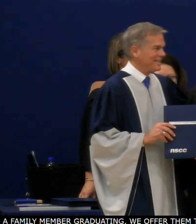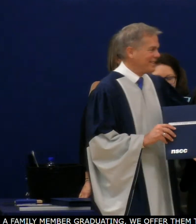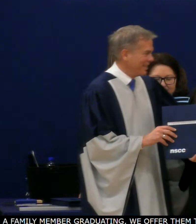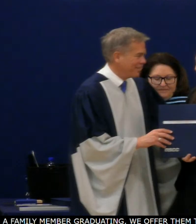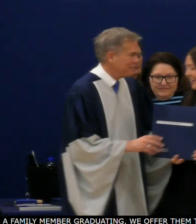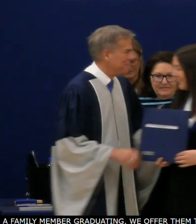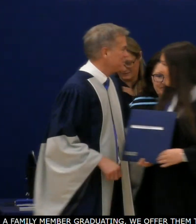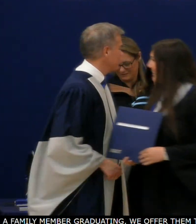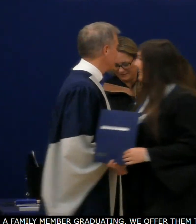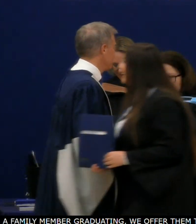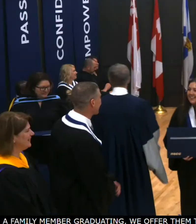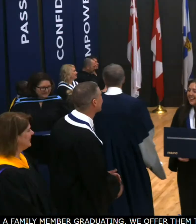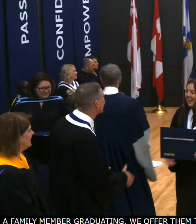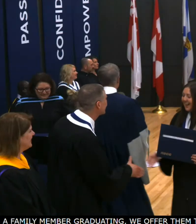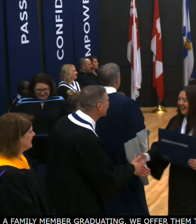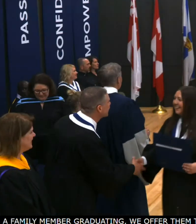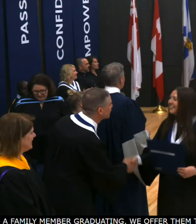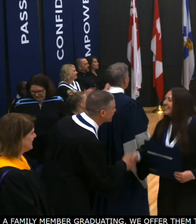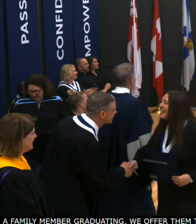Jessica Gould.